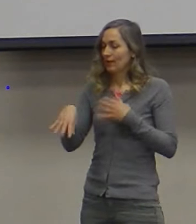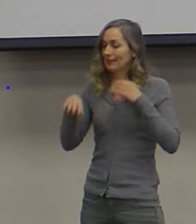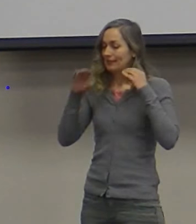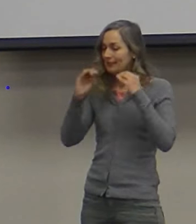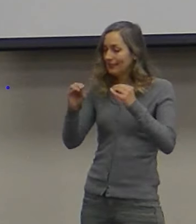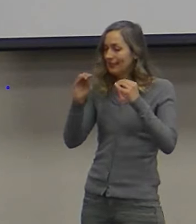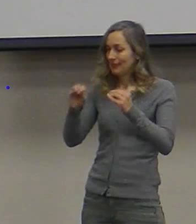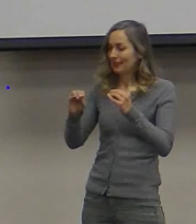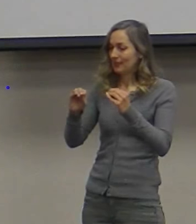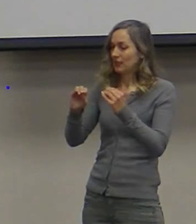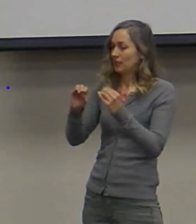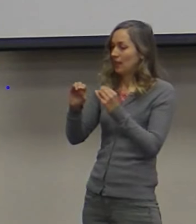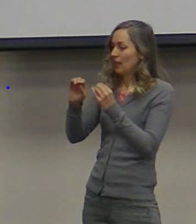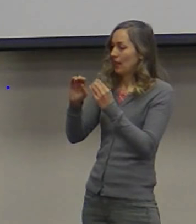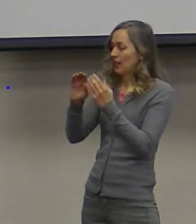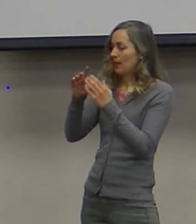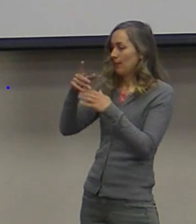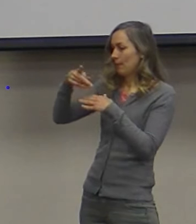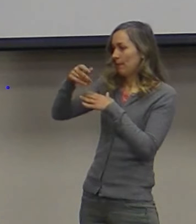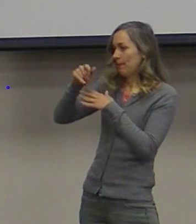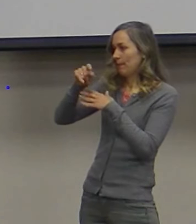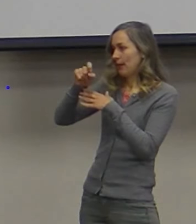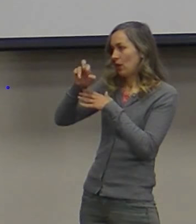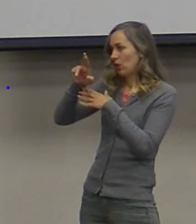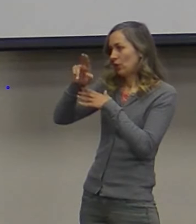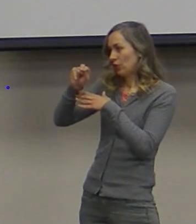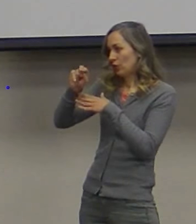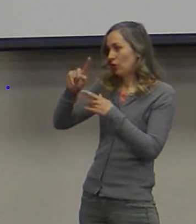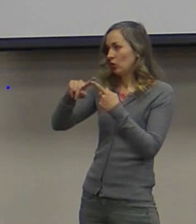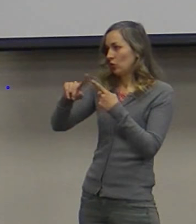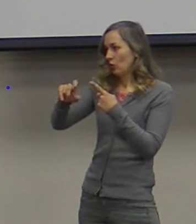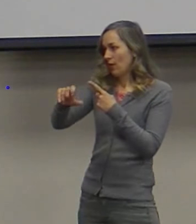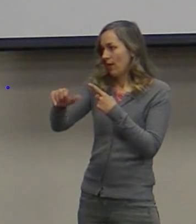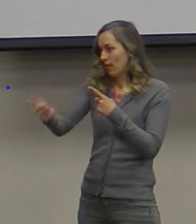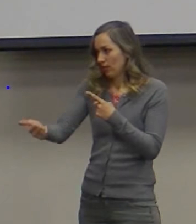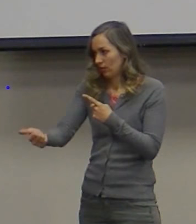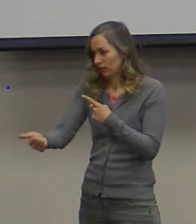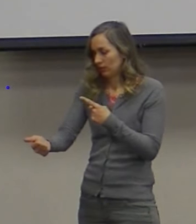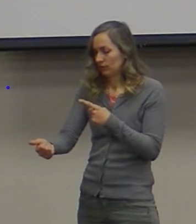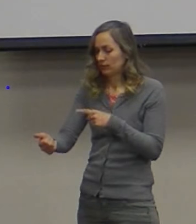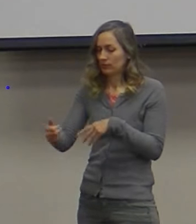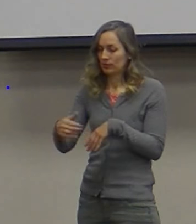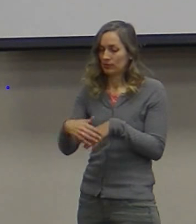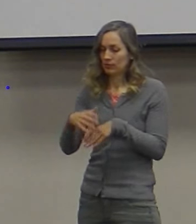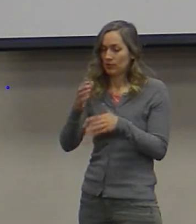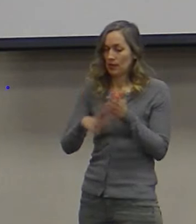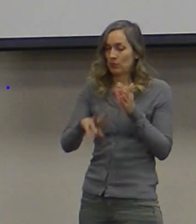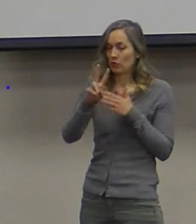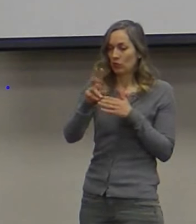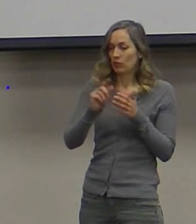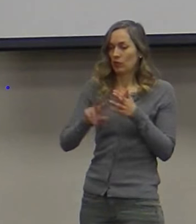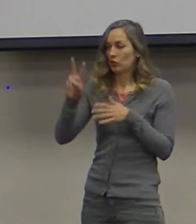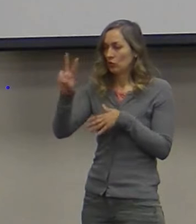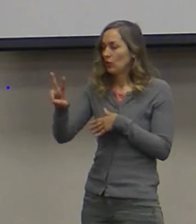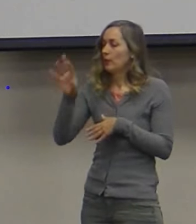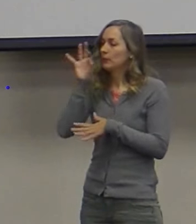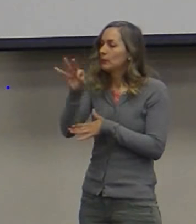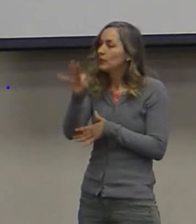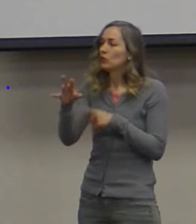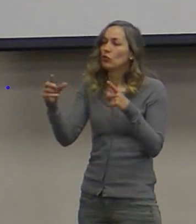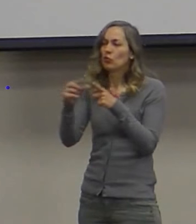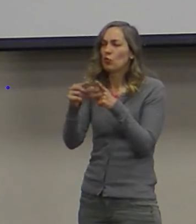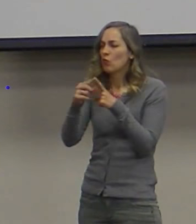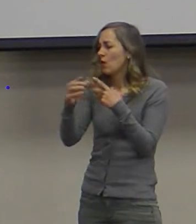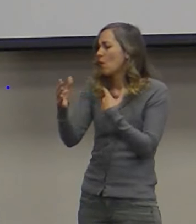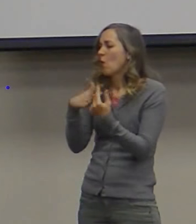pattern to others. And in verse 2 of chapter 2, we preach the word, no matter